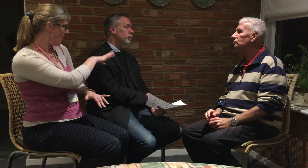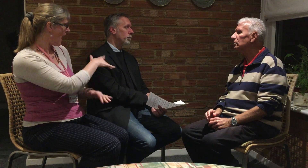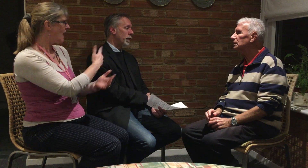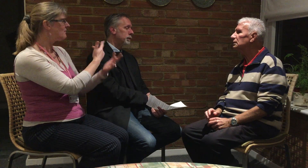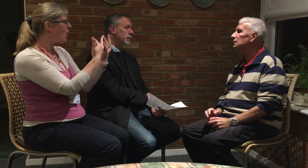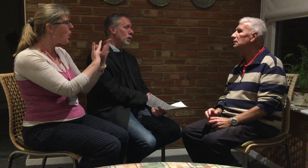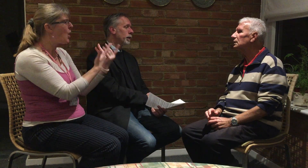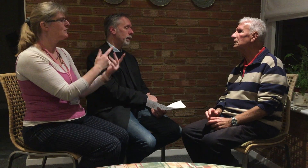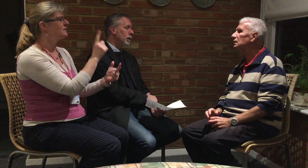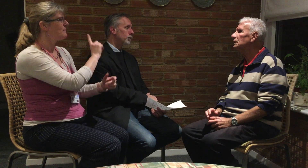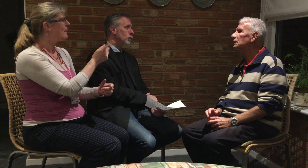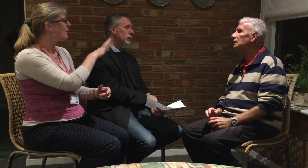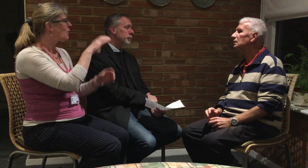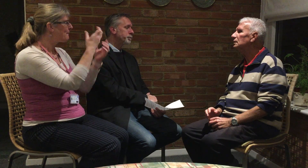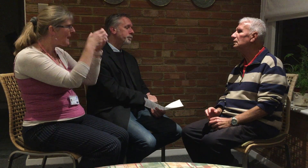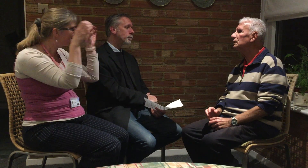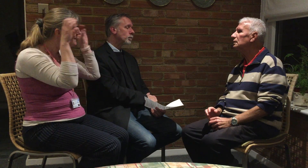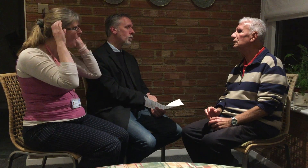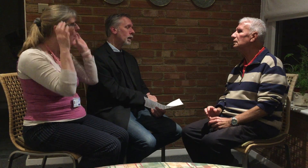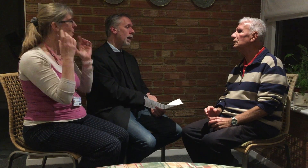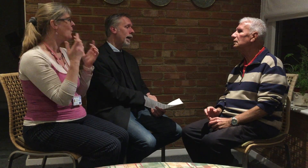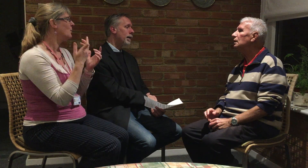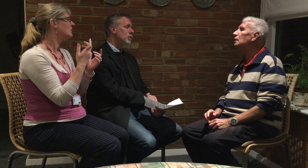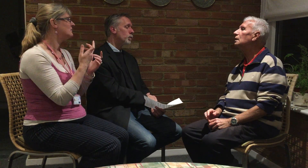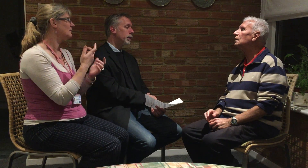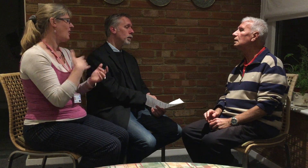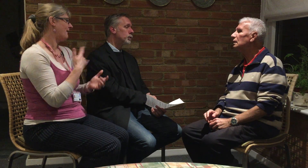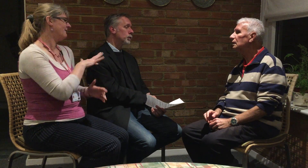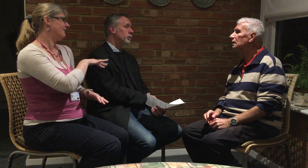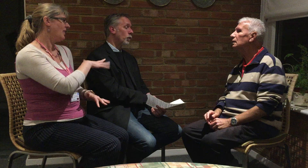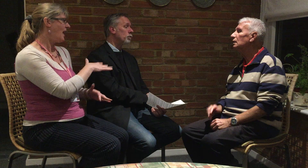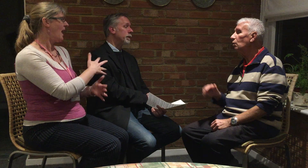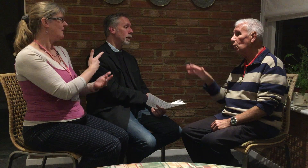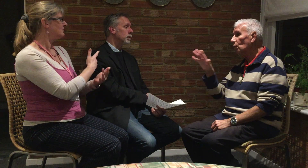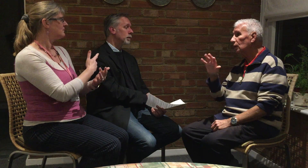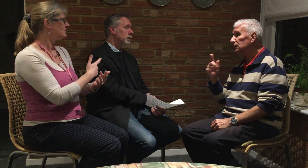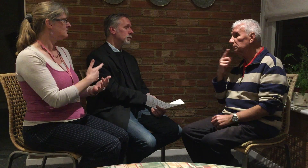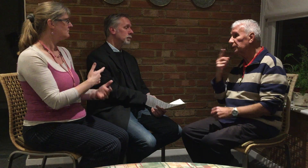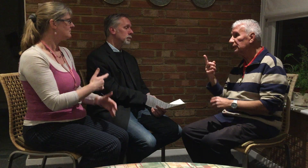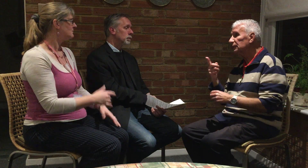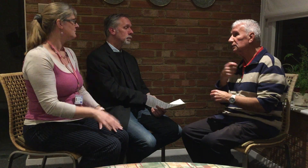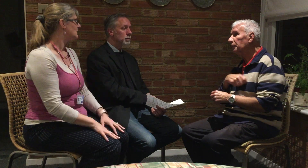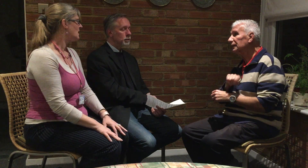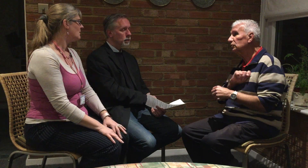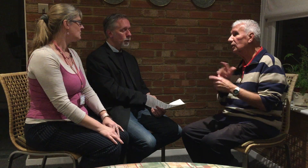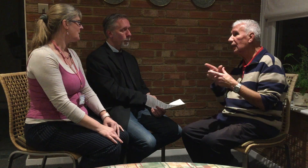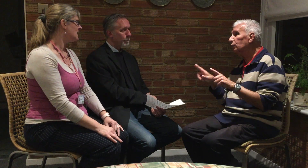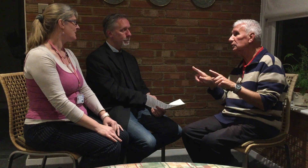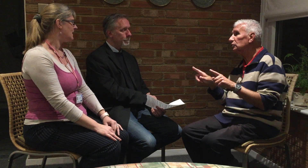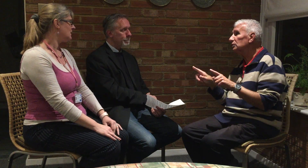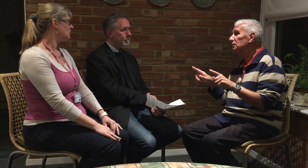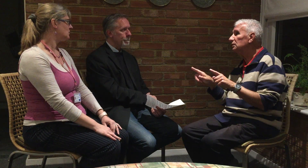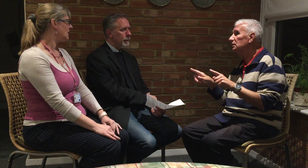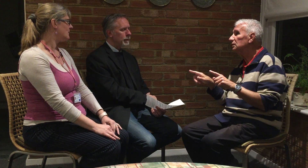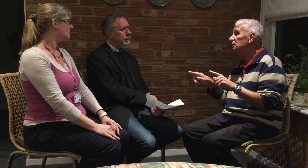from Mexico in California, and we go to Florida. Do they all speak Spanish language